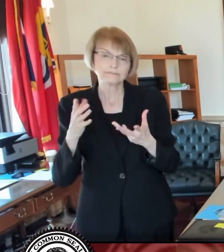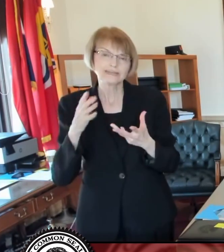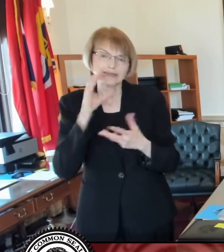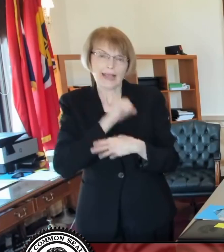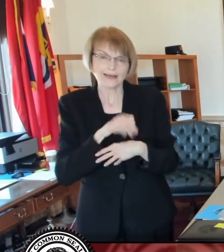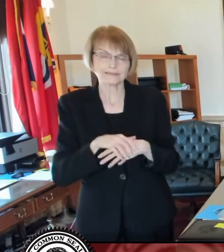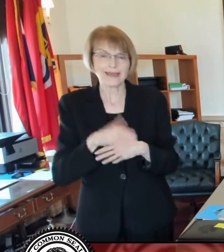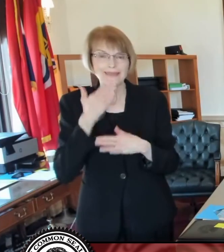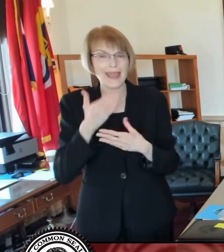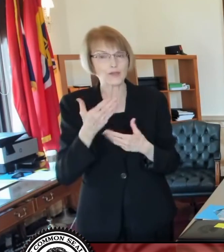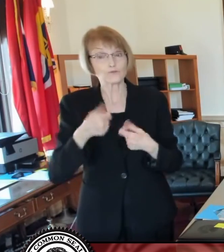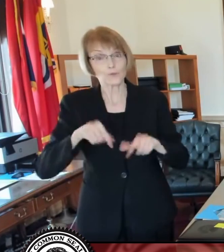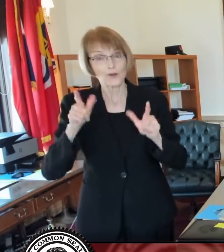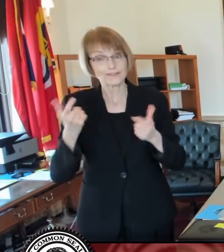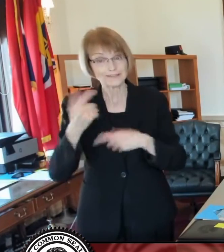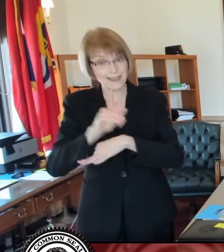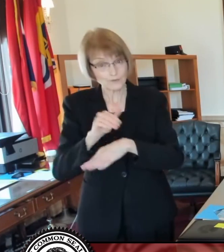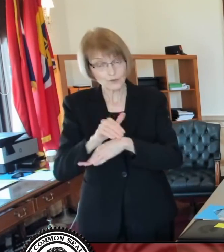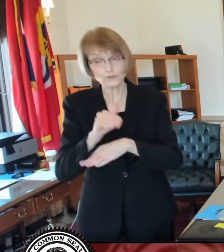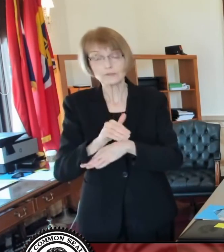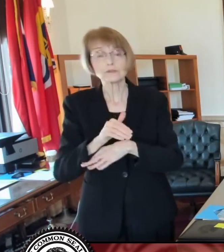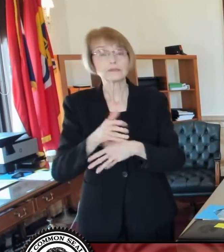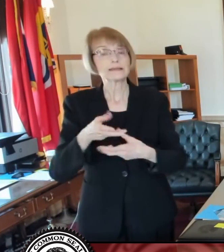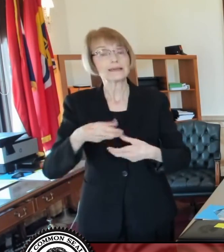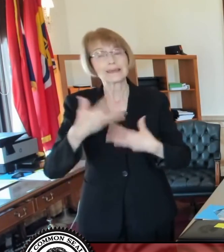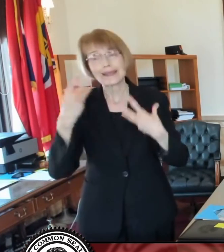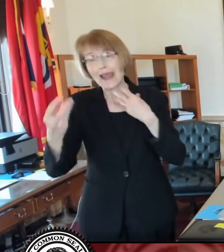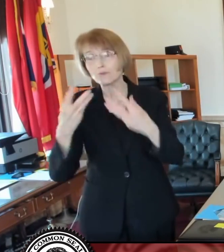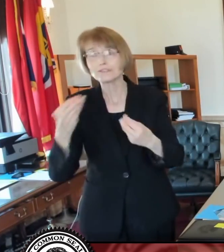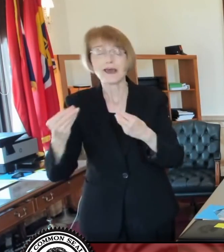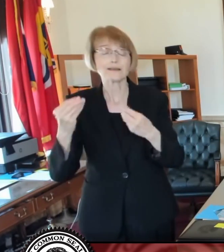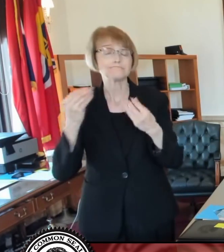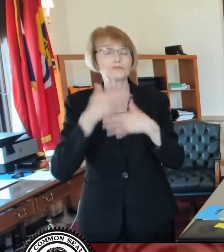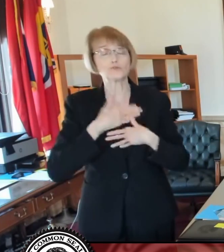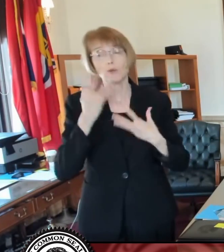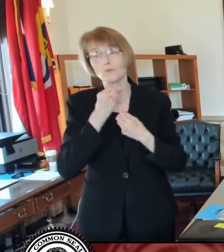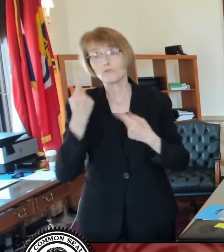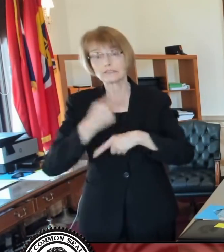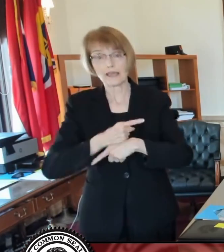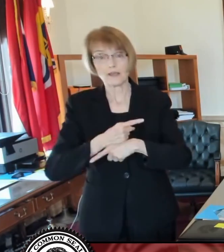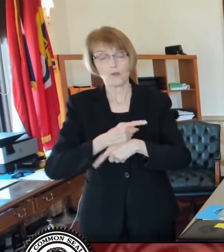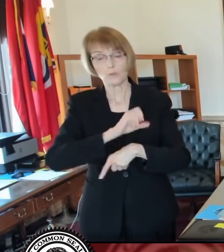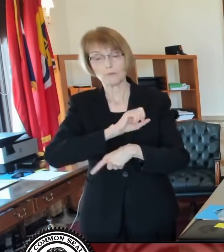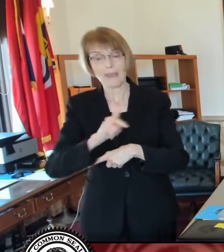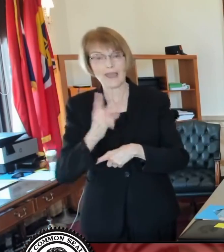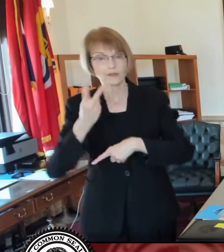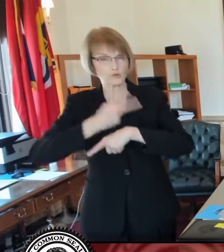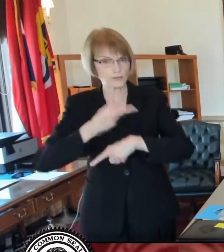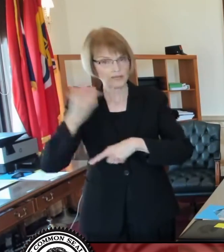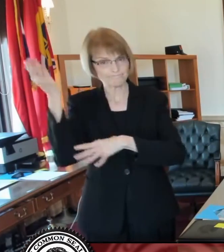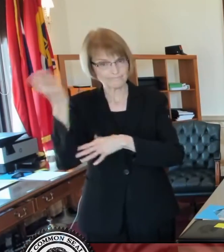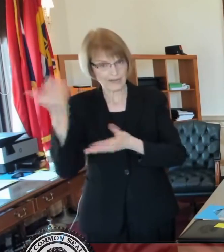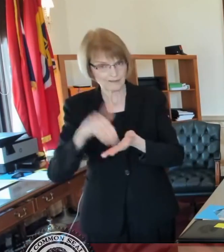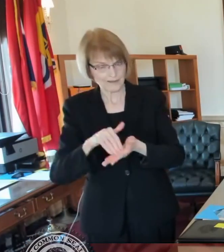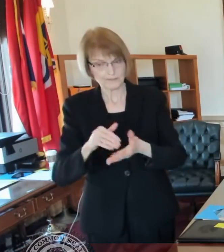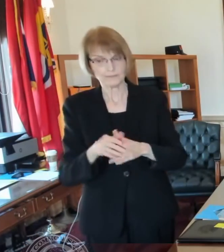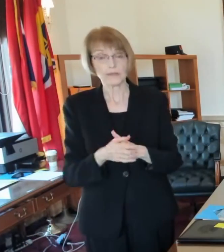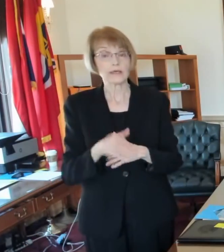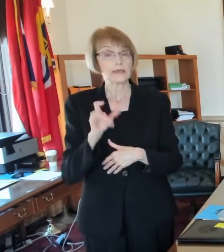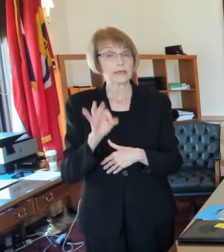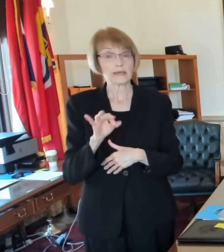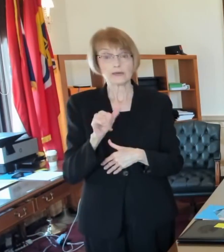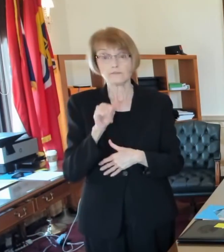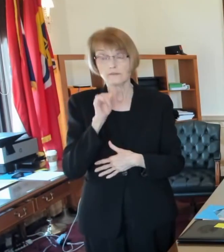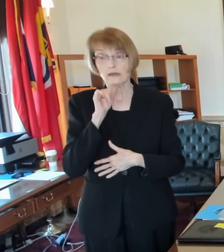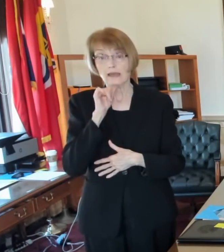me this afternoon. I appreciate it. Get out there and have a beautiful day. We'll be back and chat with you in a couple of days. If I don't talk